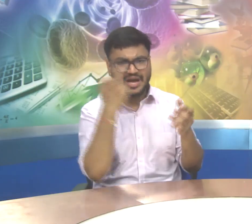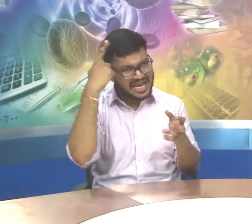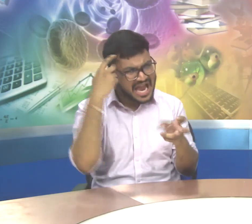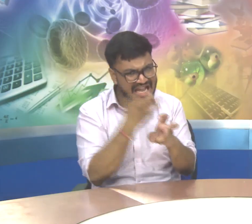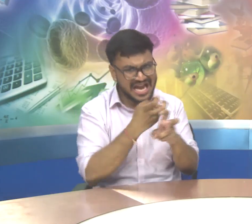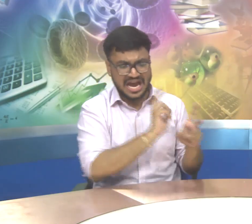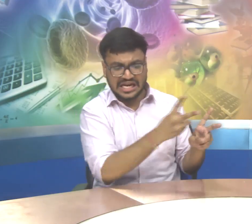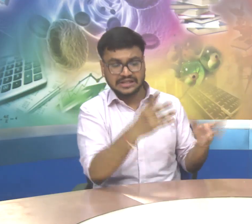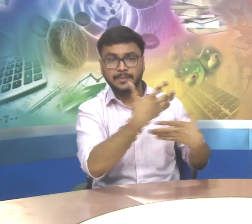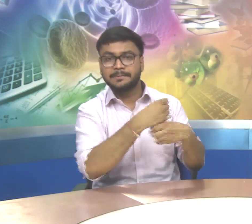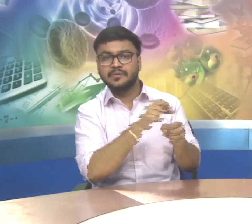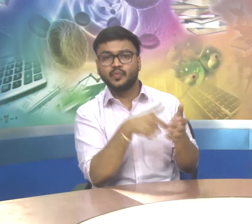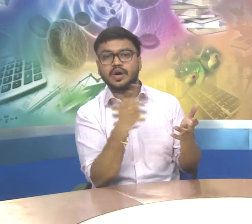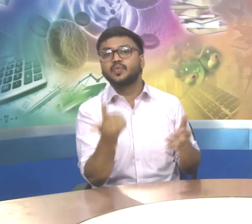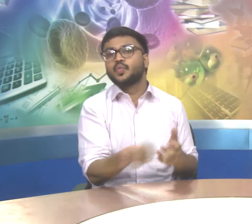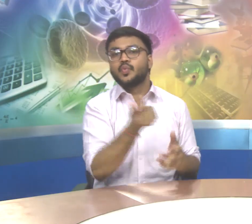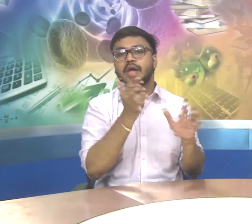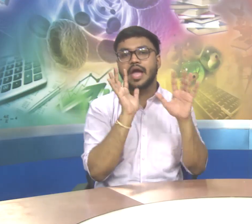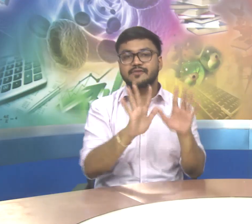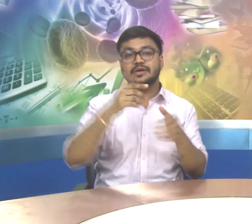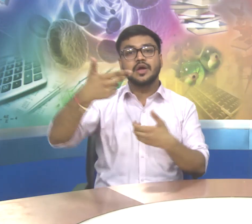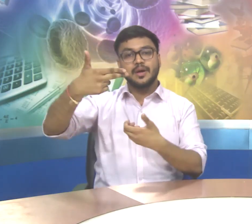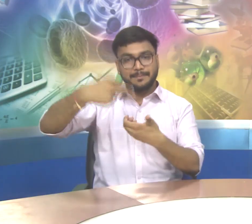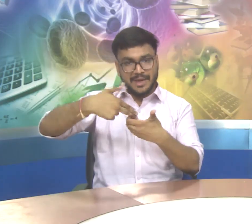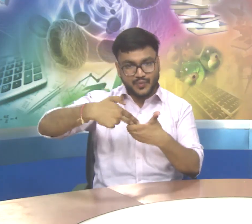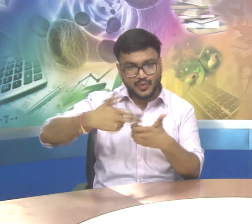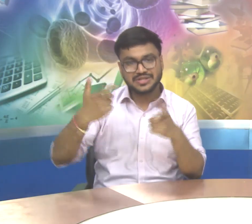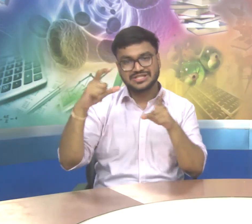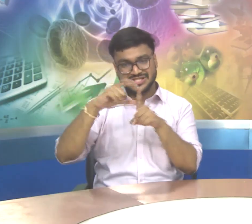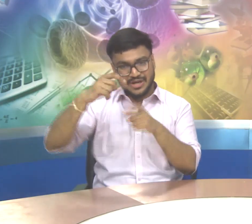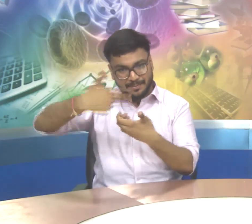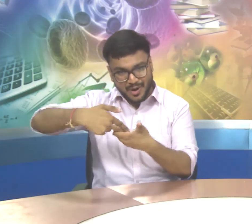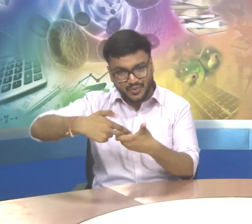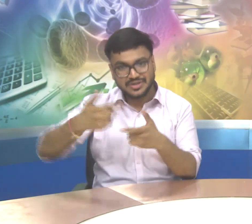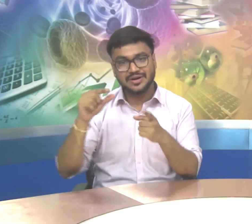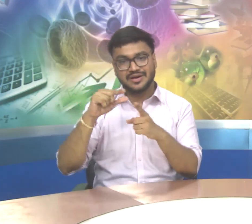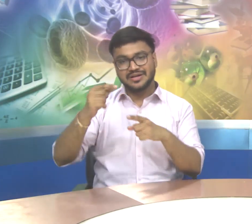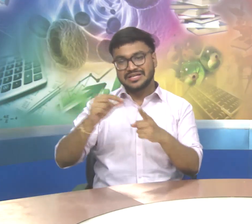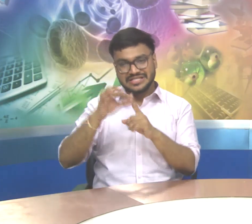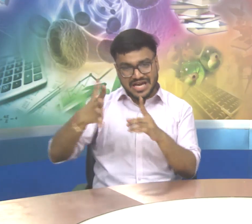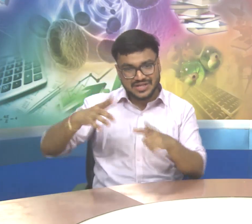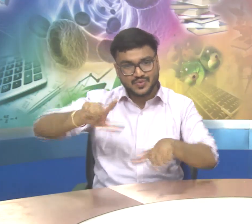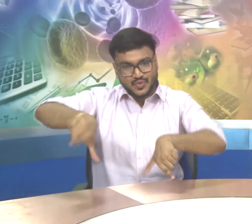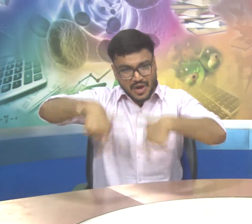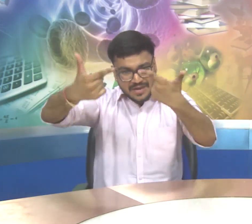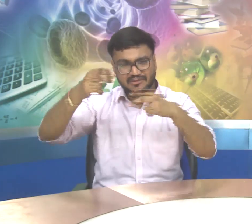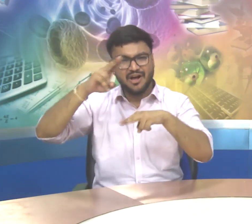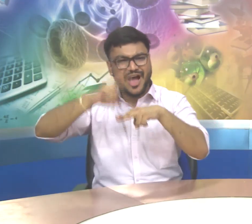It is used to make petrol, diesel, plastics